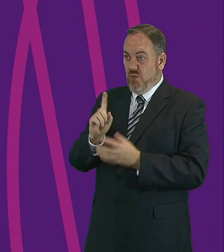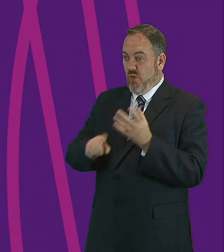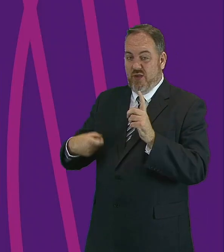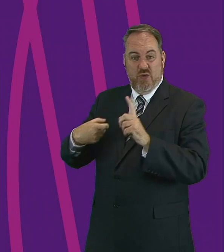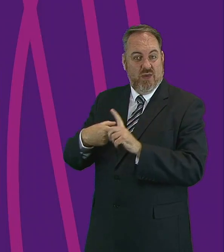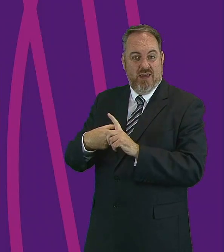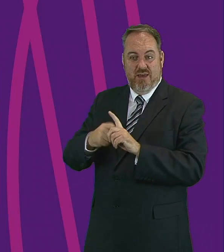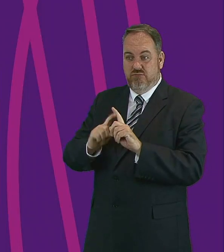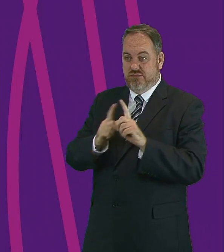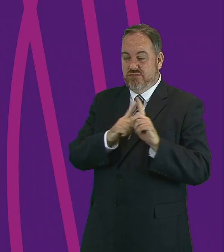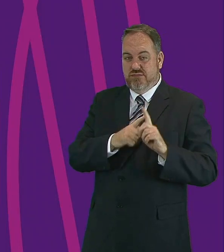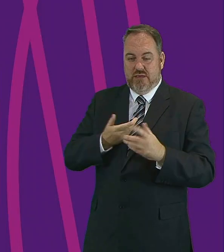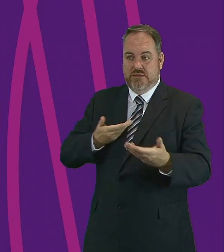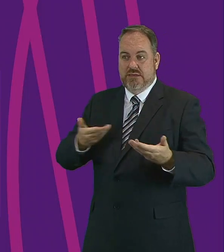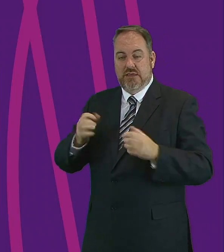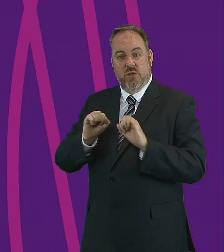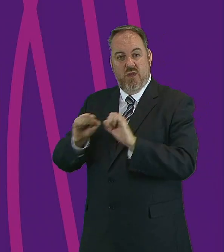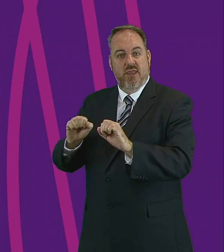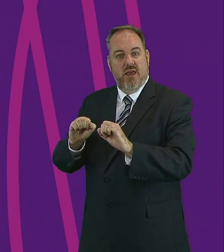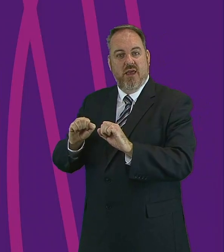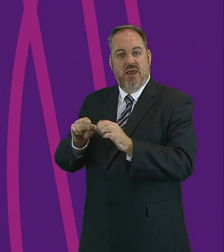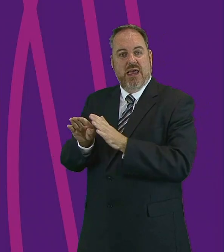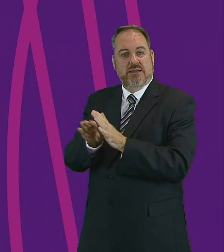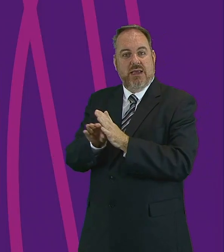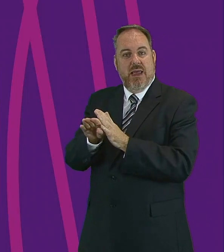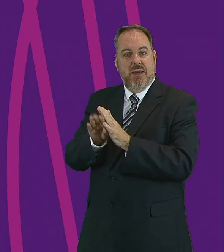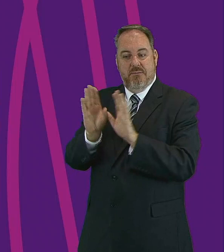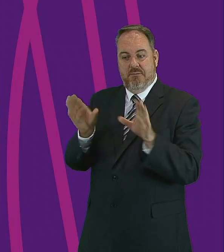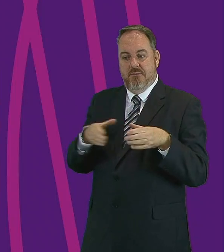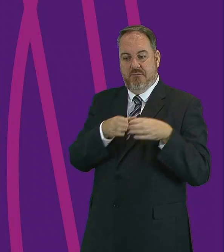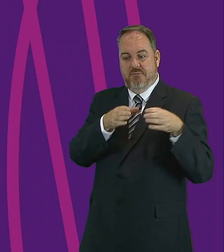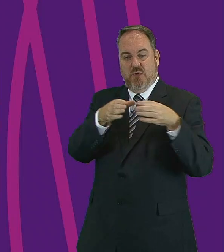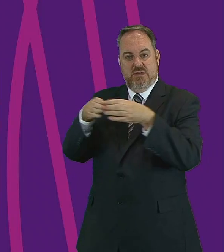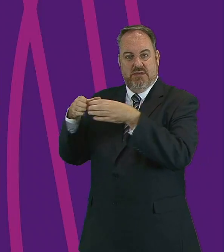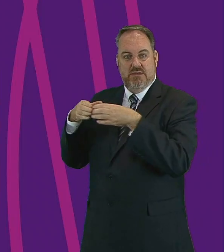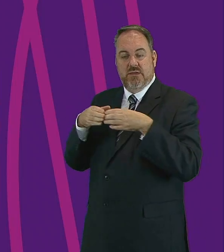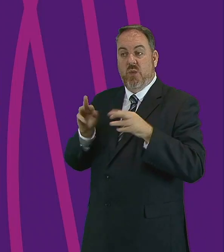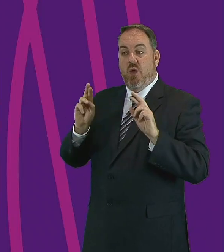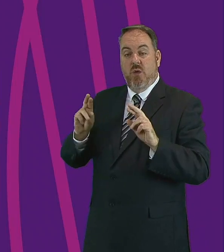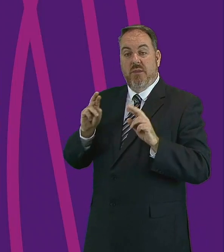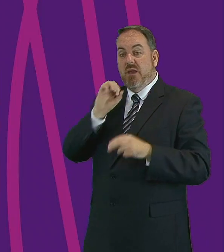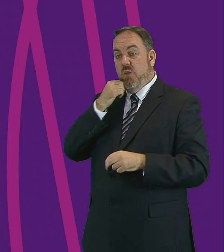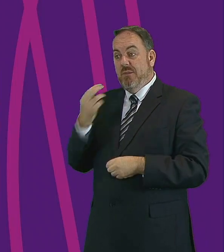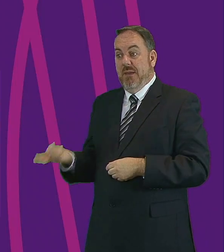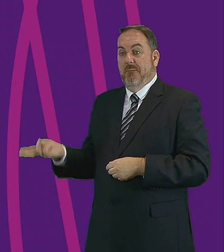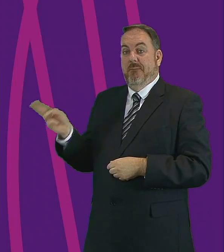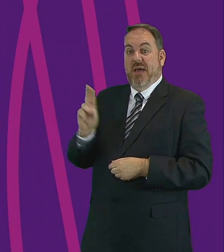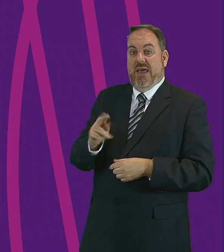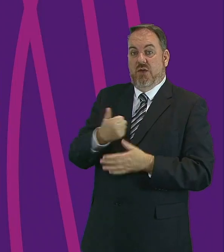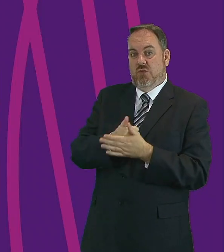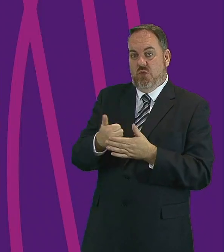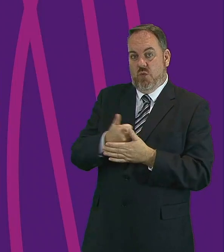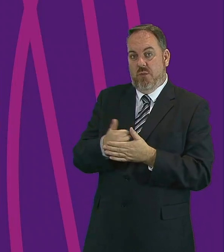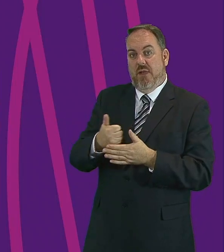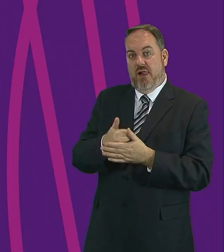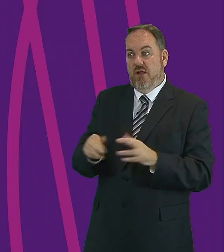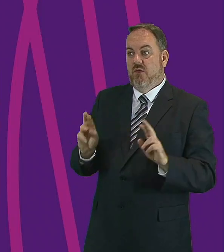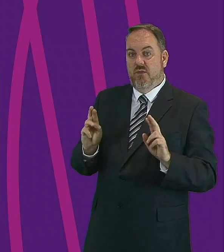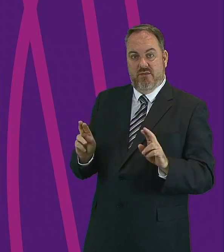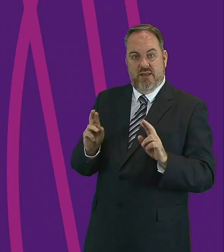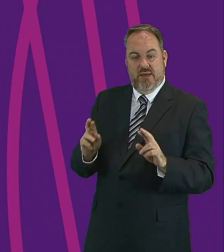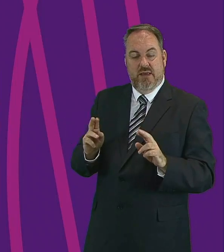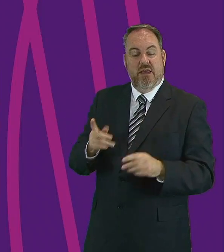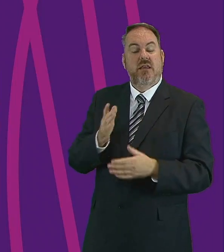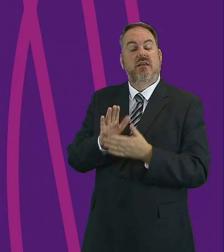with these issues. I very much hope that we can see normality return to the education system generally and to our